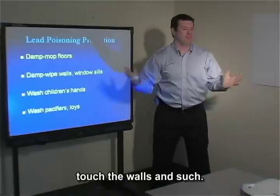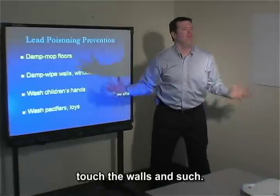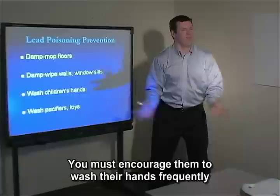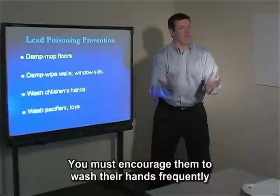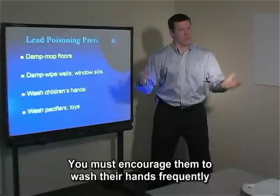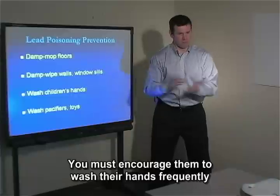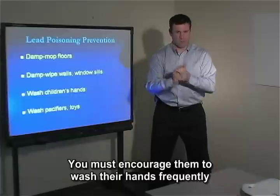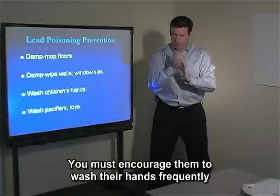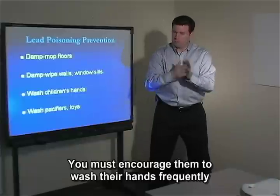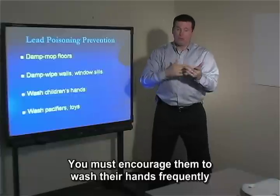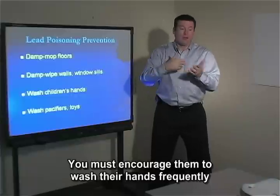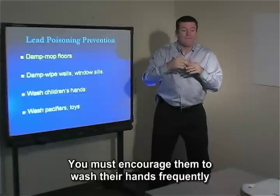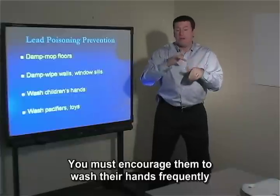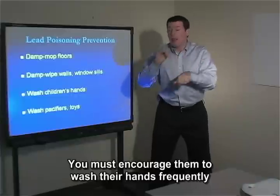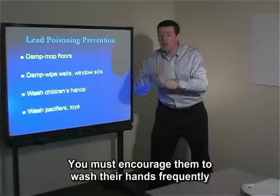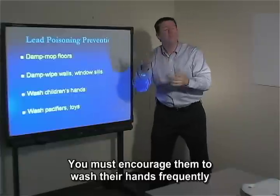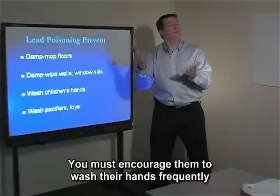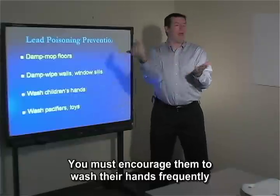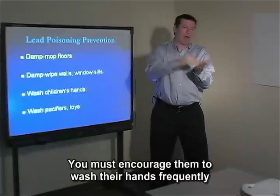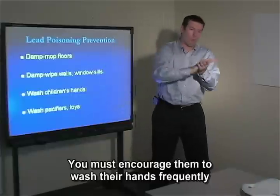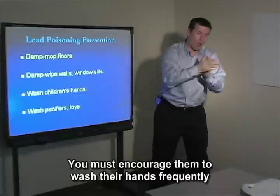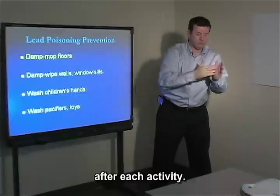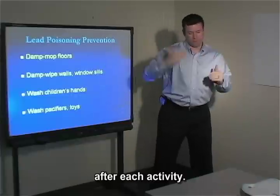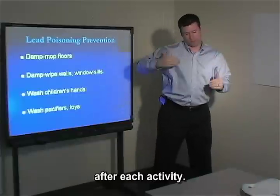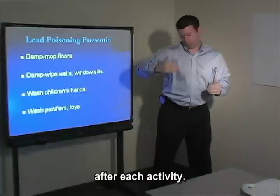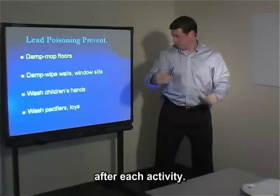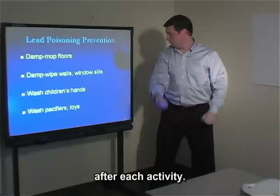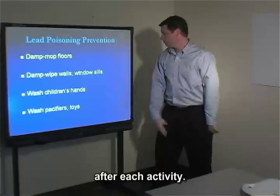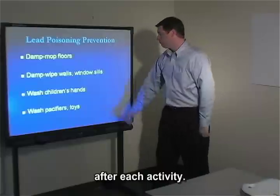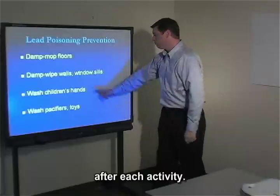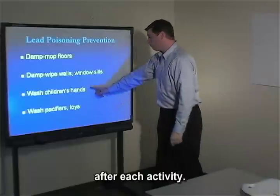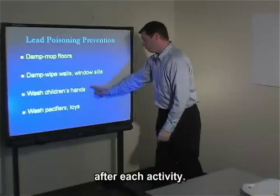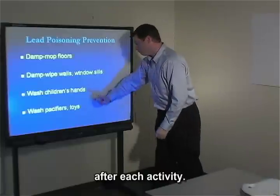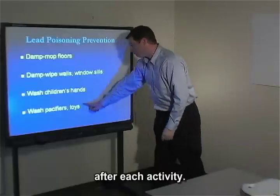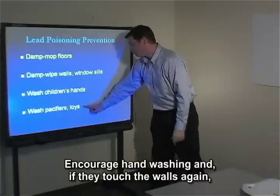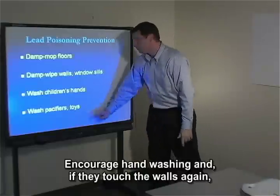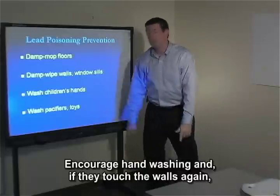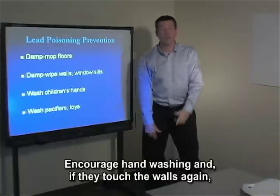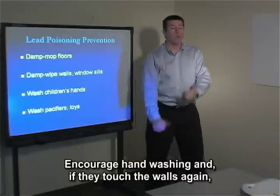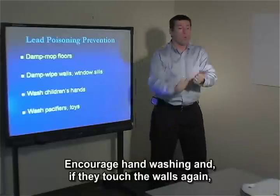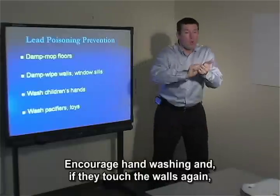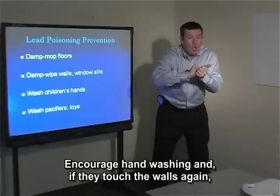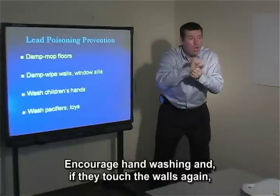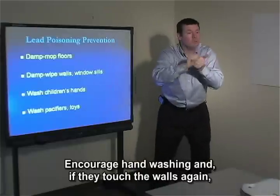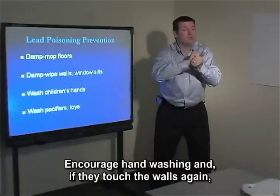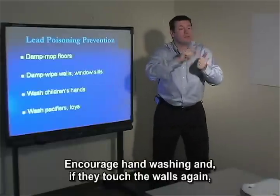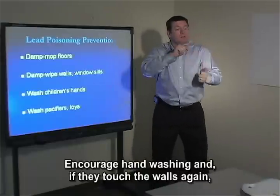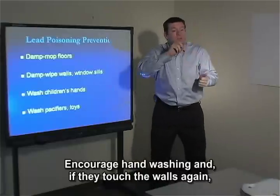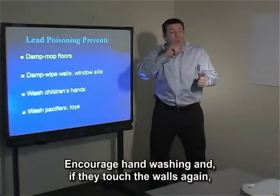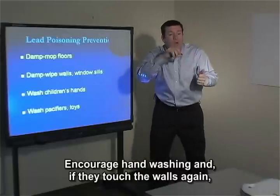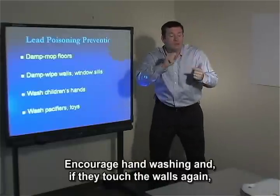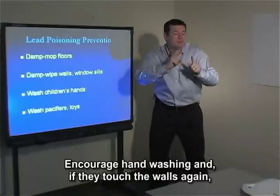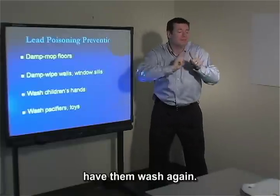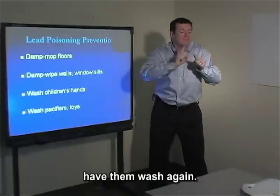must encourage them to wash their hands frequently after each activity. Encourage hand washing and if they touch the walls again, have them